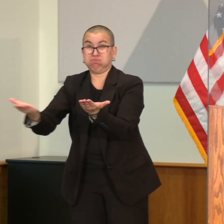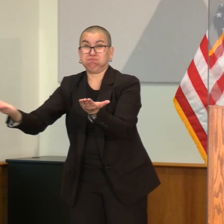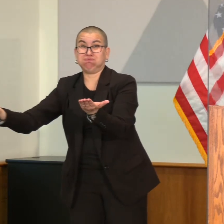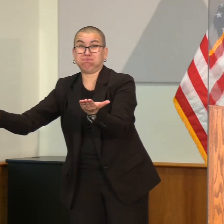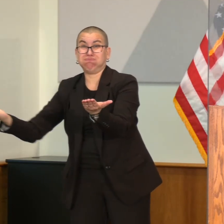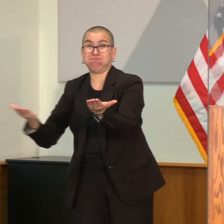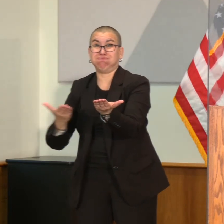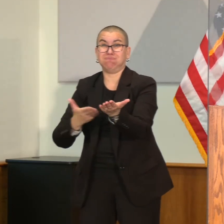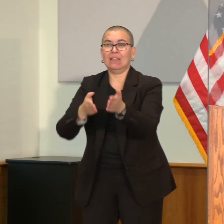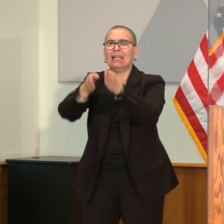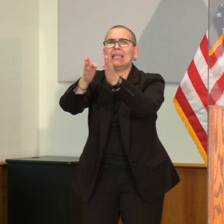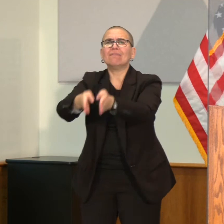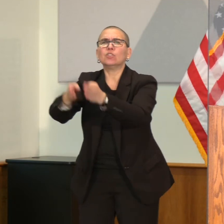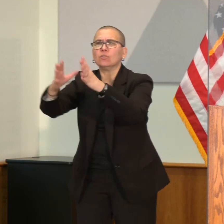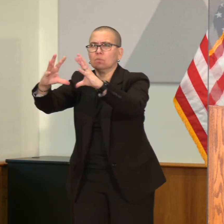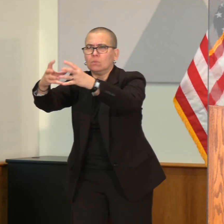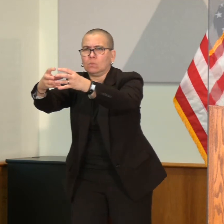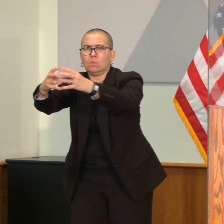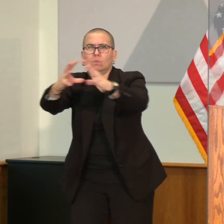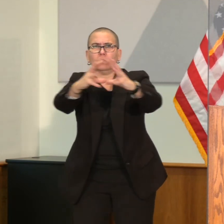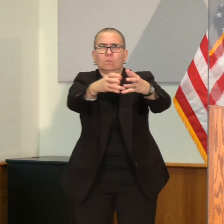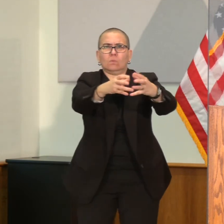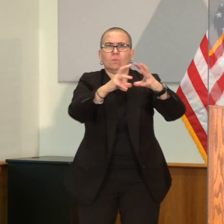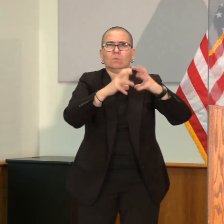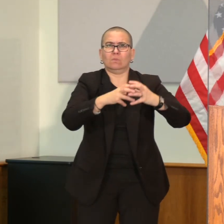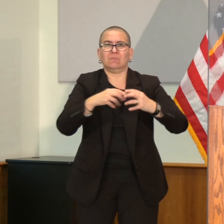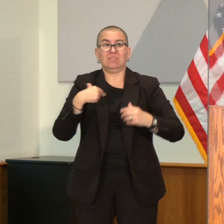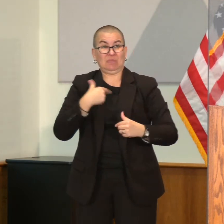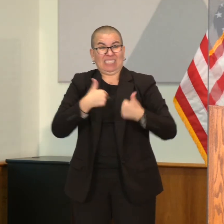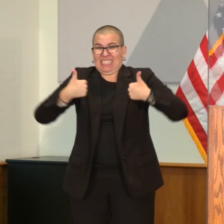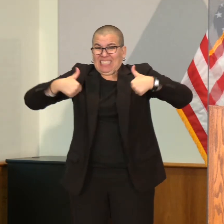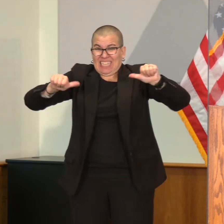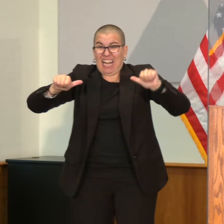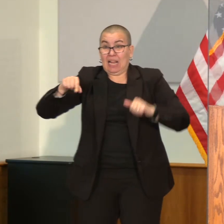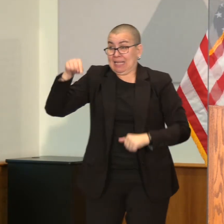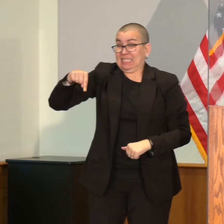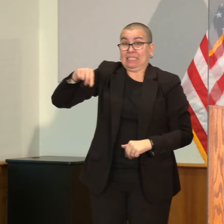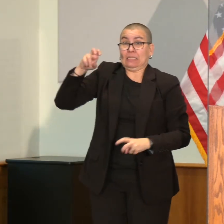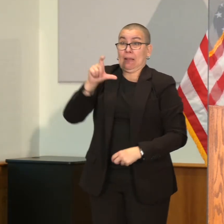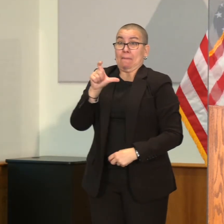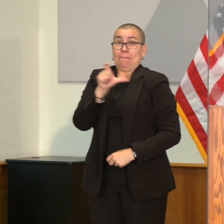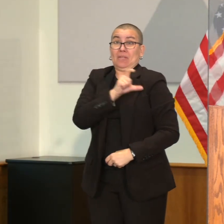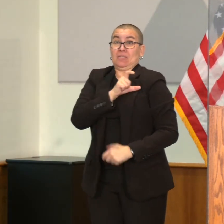is that this one needs to be a priority. And I think we can all agree on that.